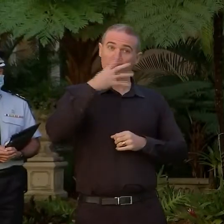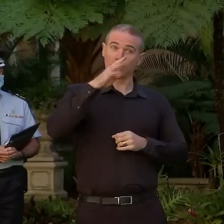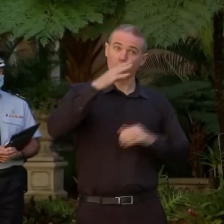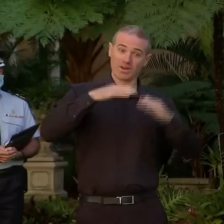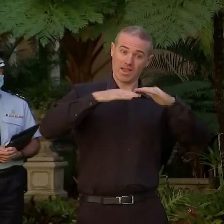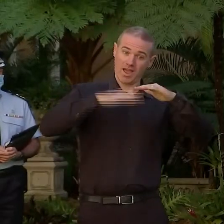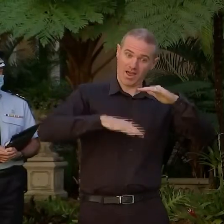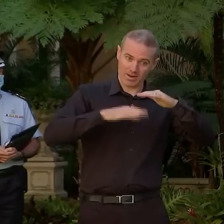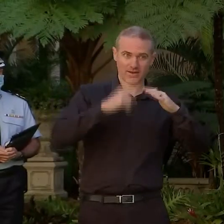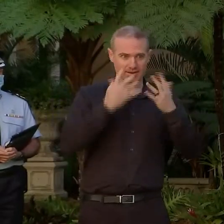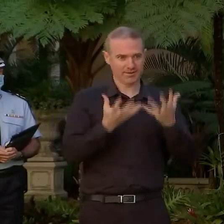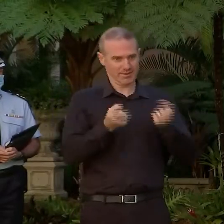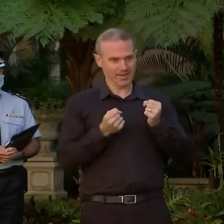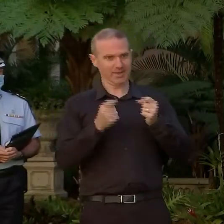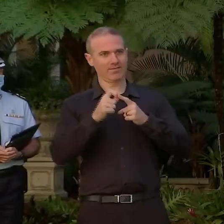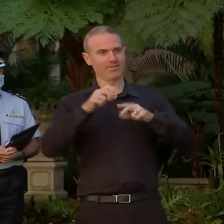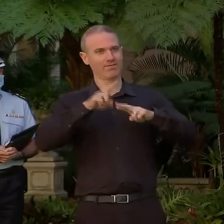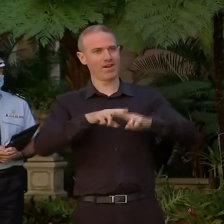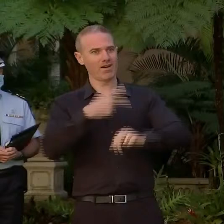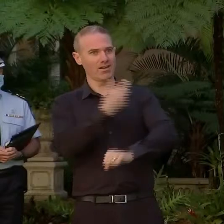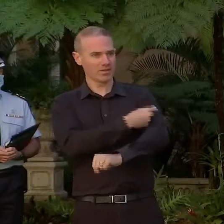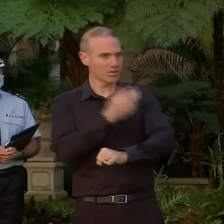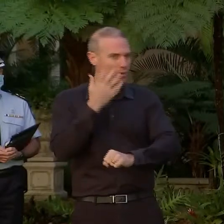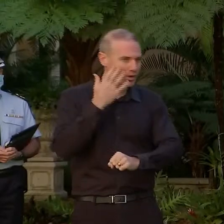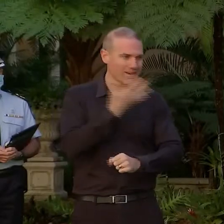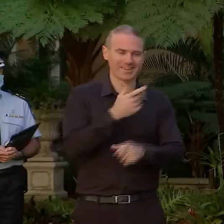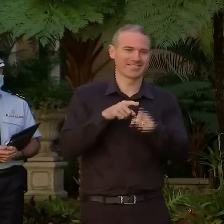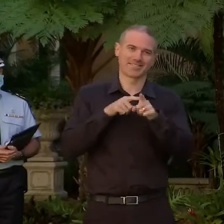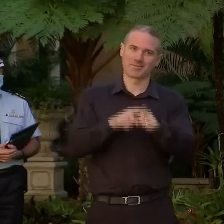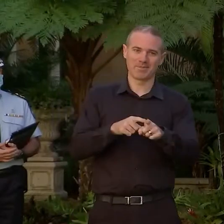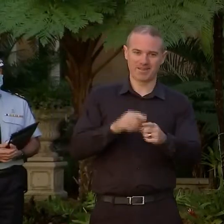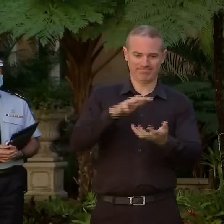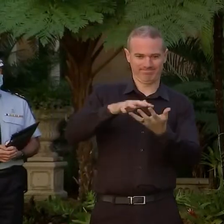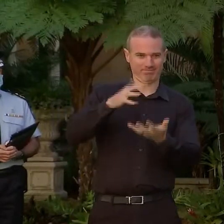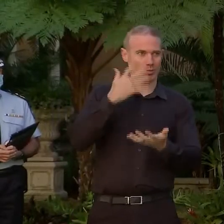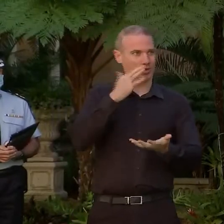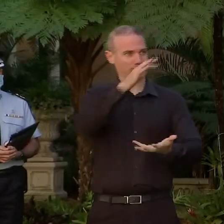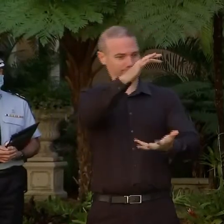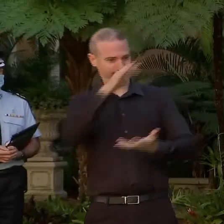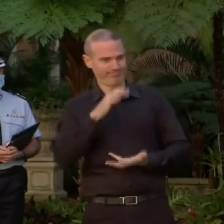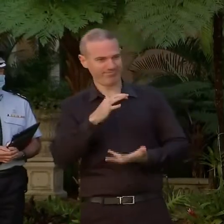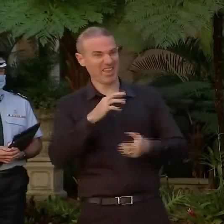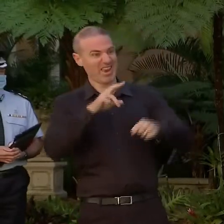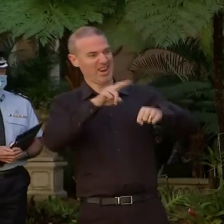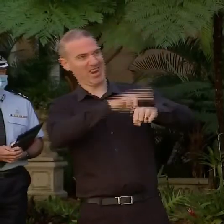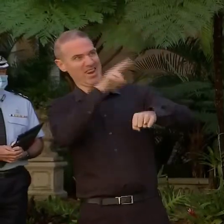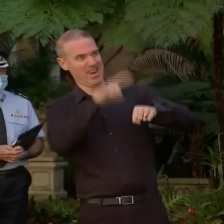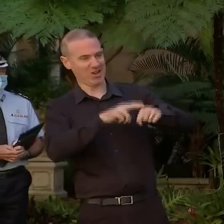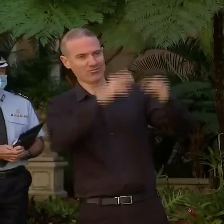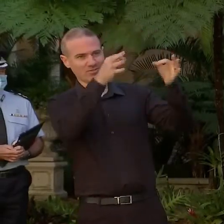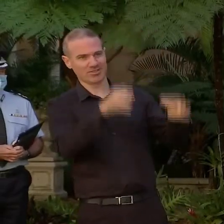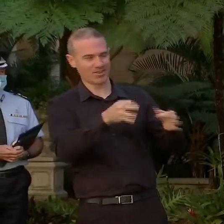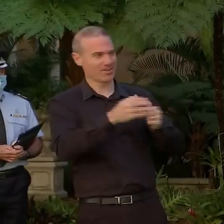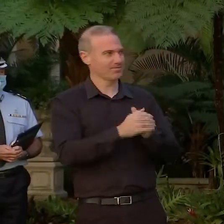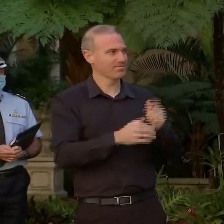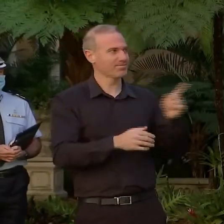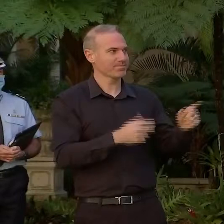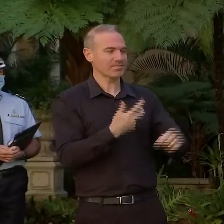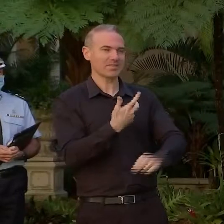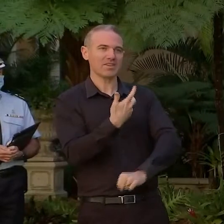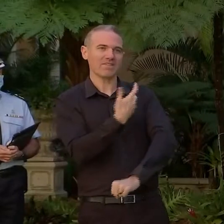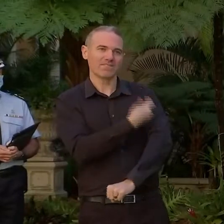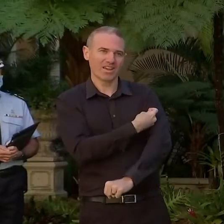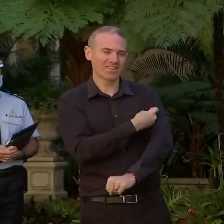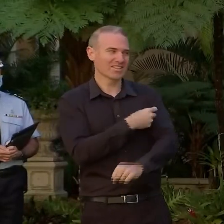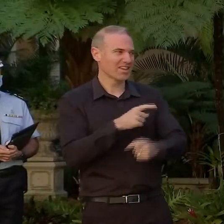on the supply? Well, it depends on supply, and that's a national decision. Dr Young, just on vaccines, still a lot of noise from